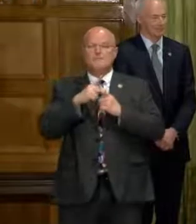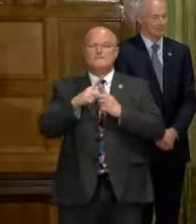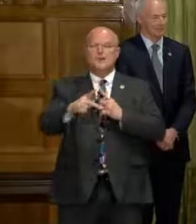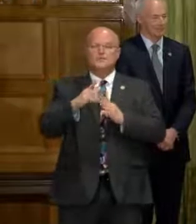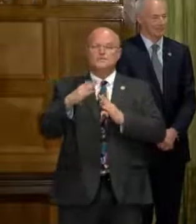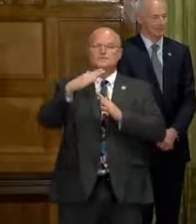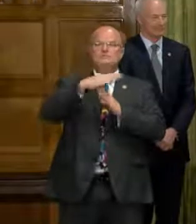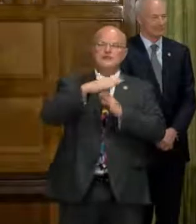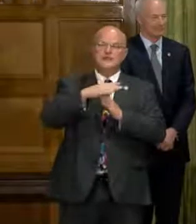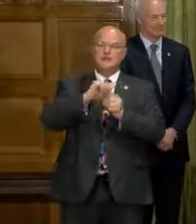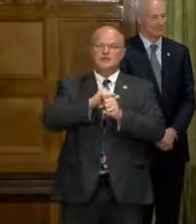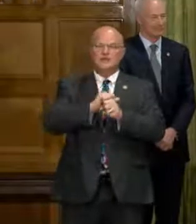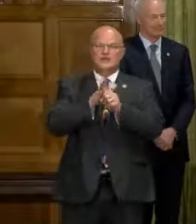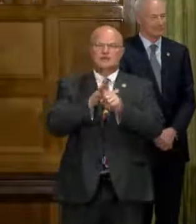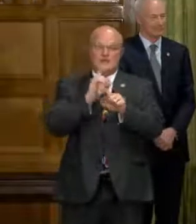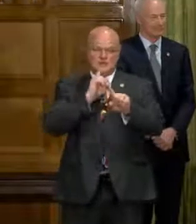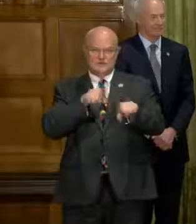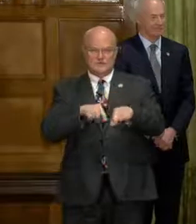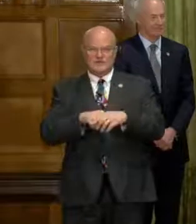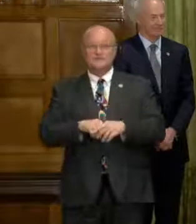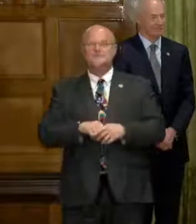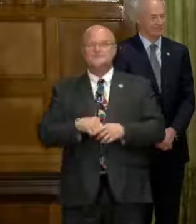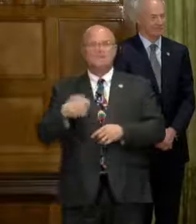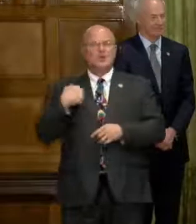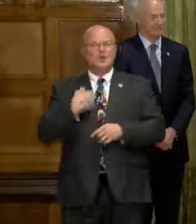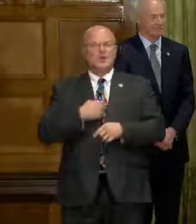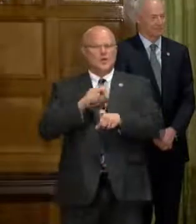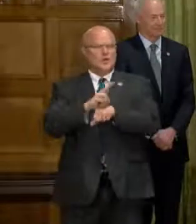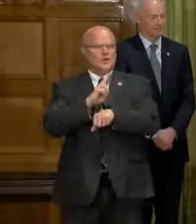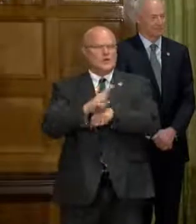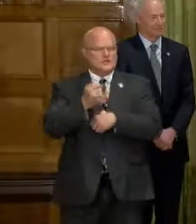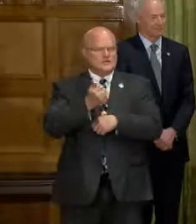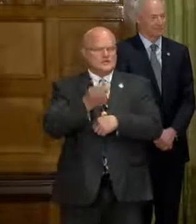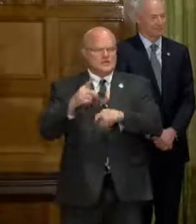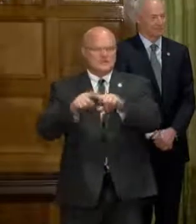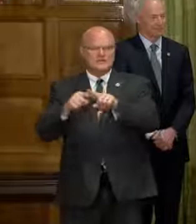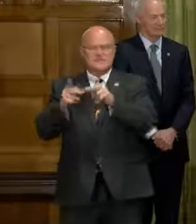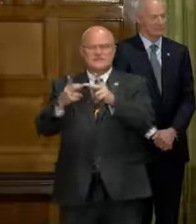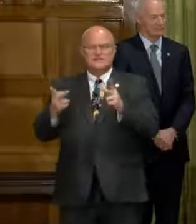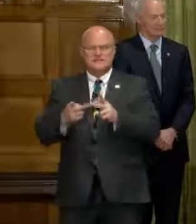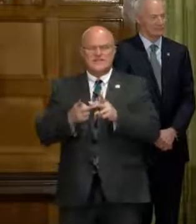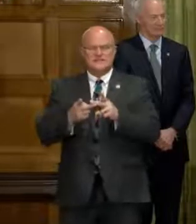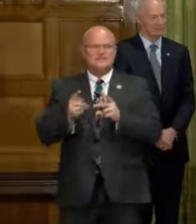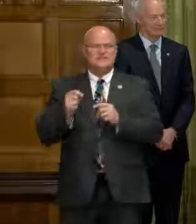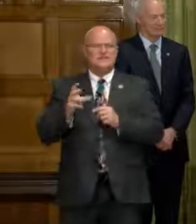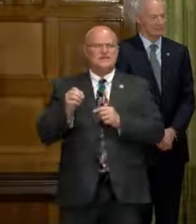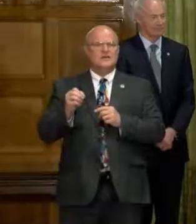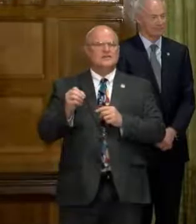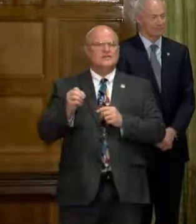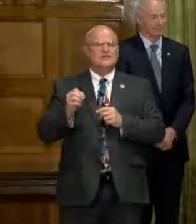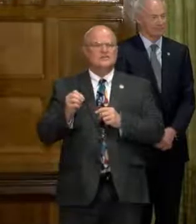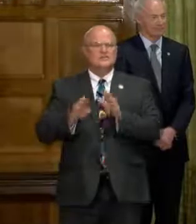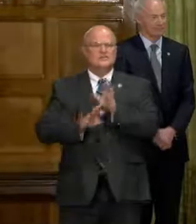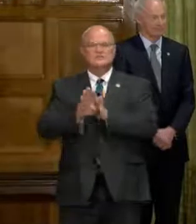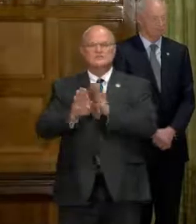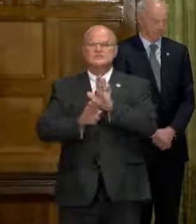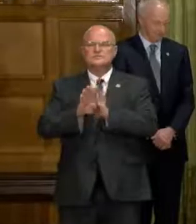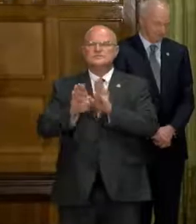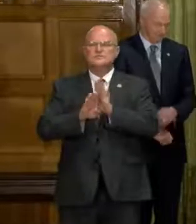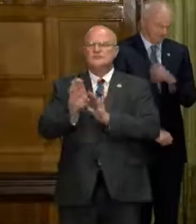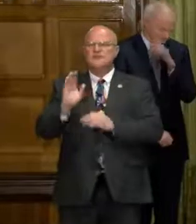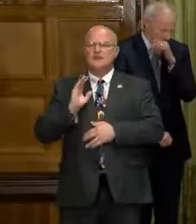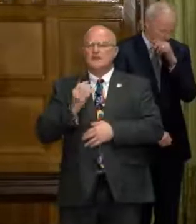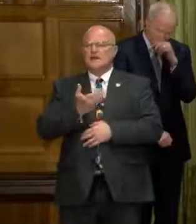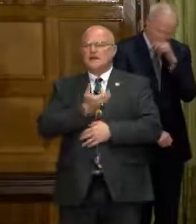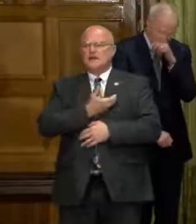COVID-19 response. We used a number of sources to develop